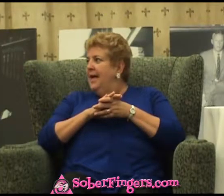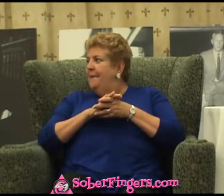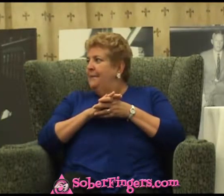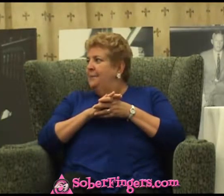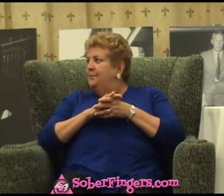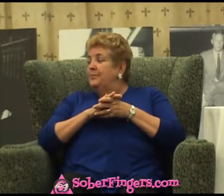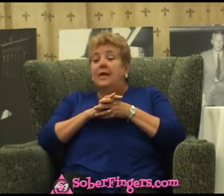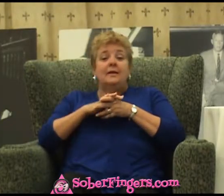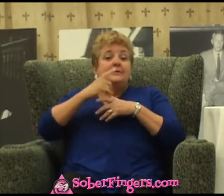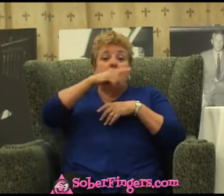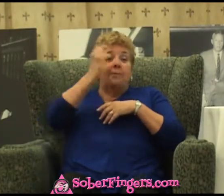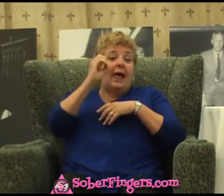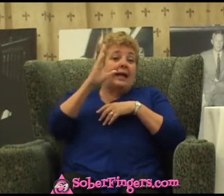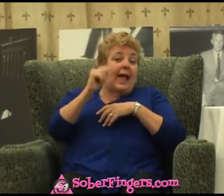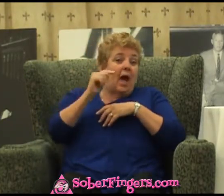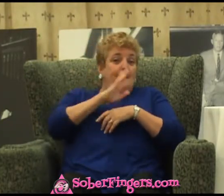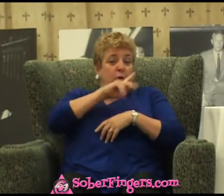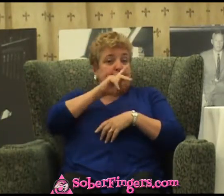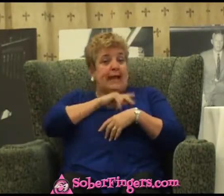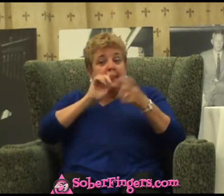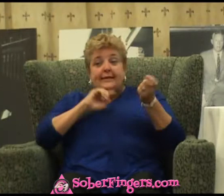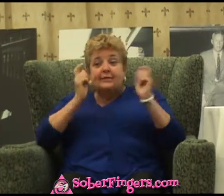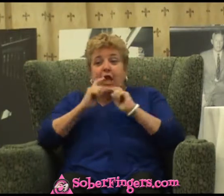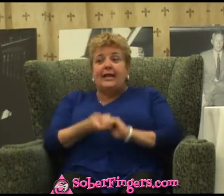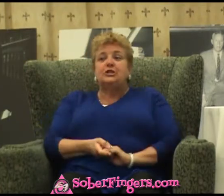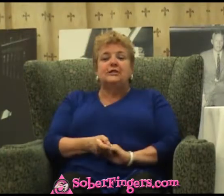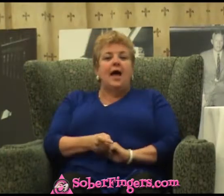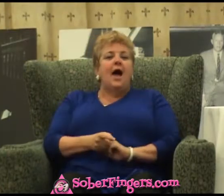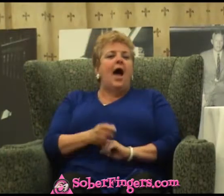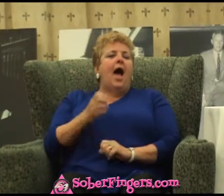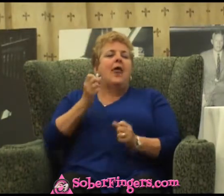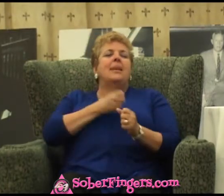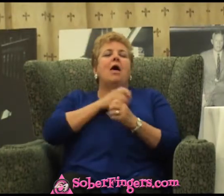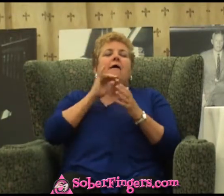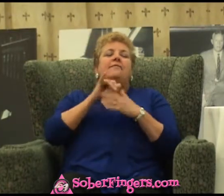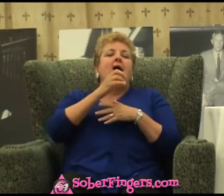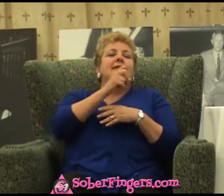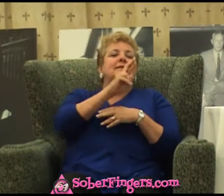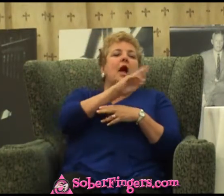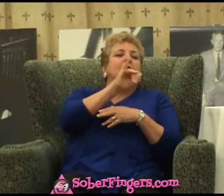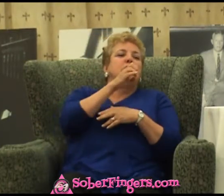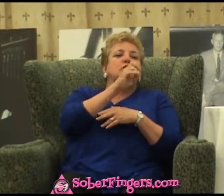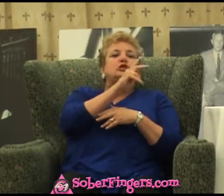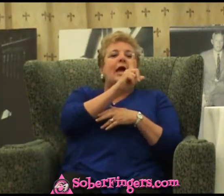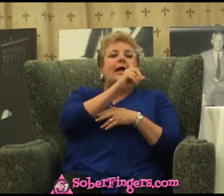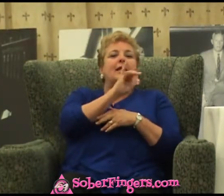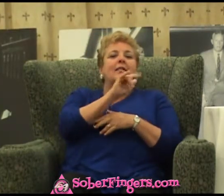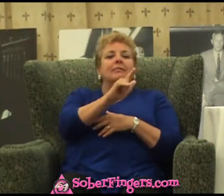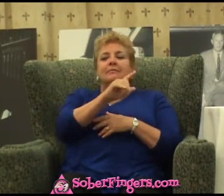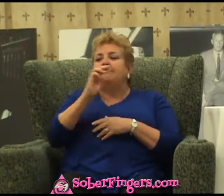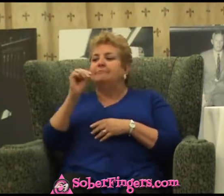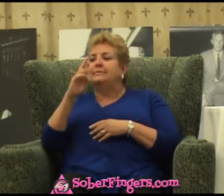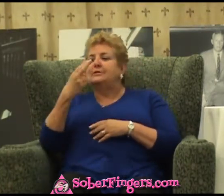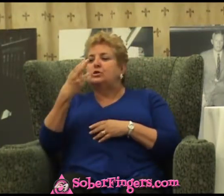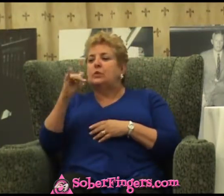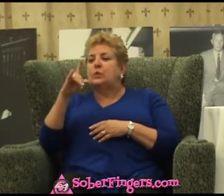blackouts and personality changes. I love the Dr. Jekyll, Mr. Hyde analogy. I get Dr. Jekyll, Mr. Hyde. I